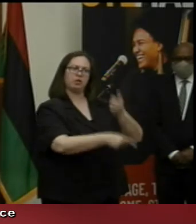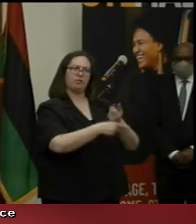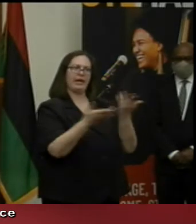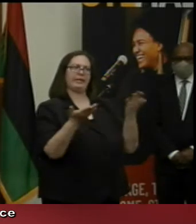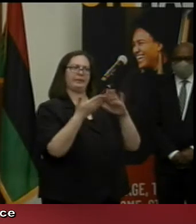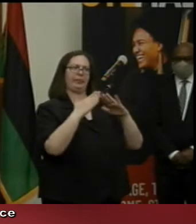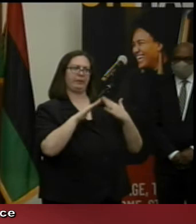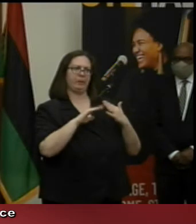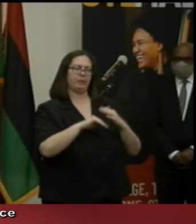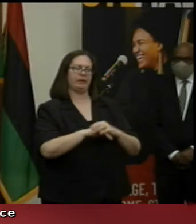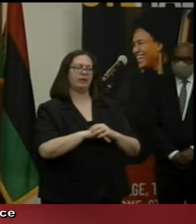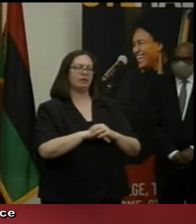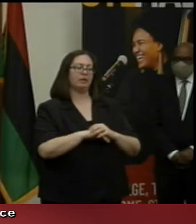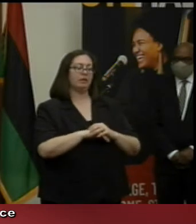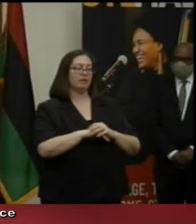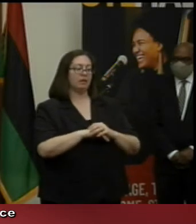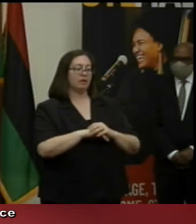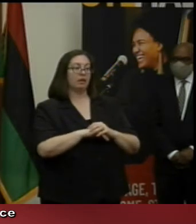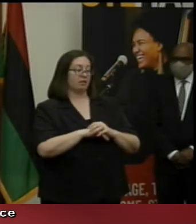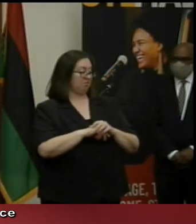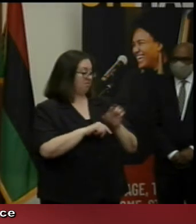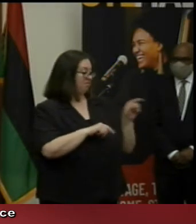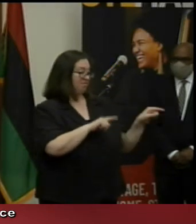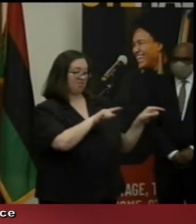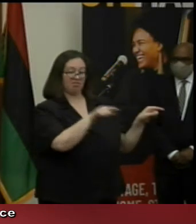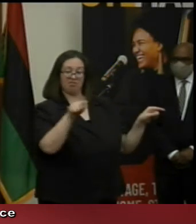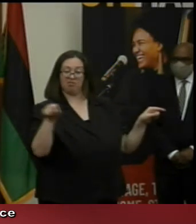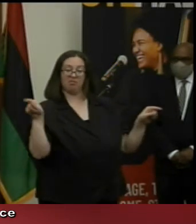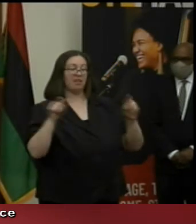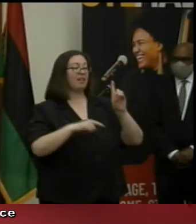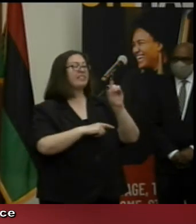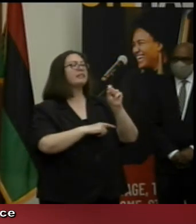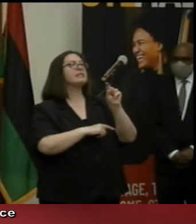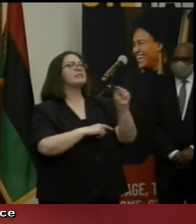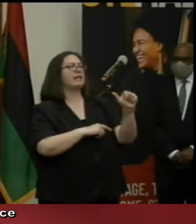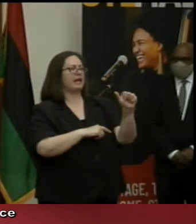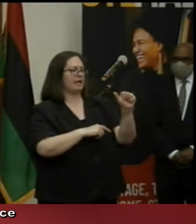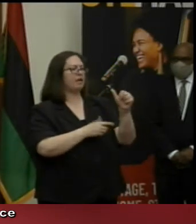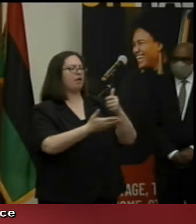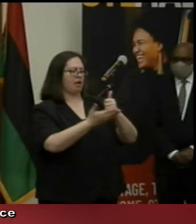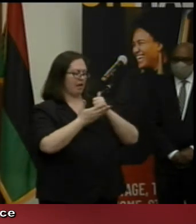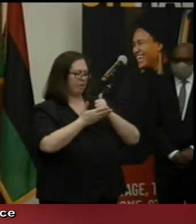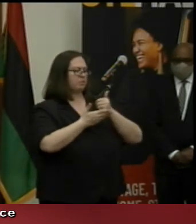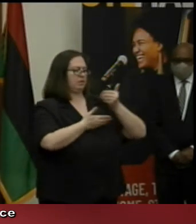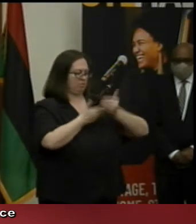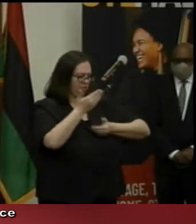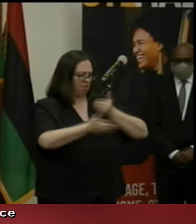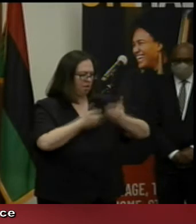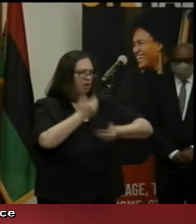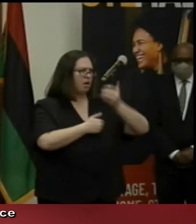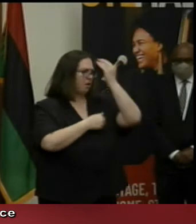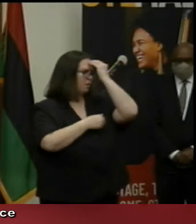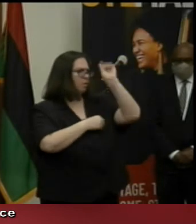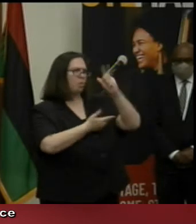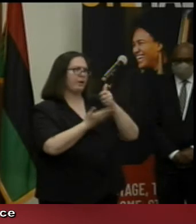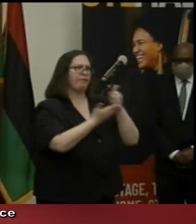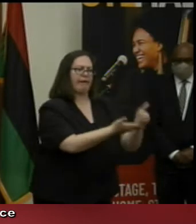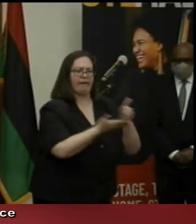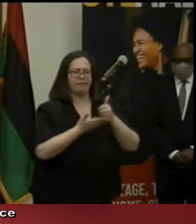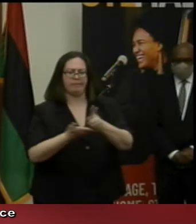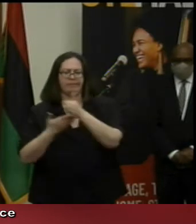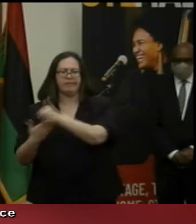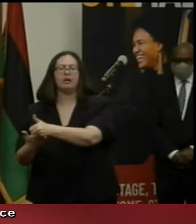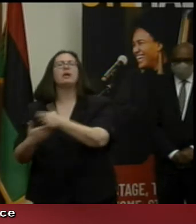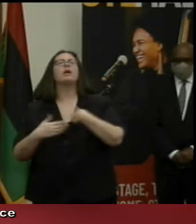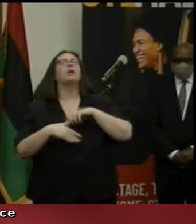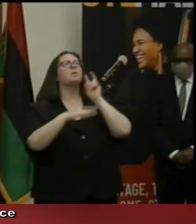We continue to use data to drive our response for COVID-19. As we move forward, looking long-term, 6